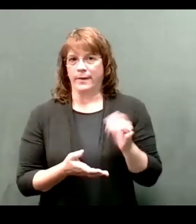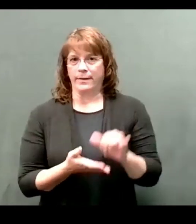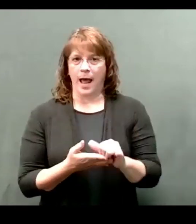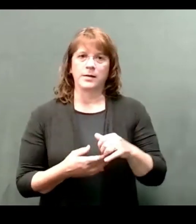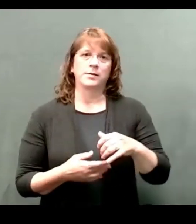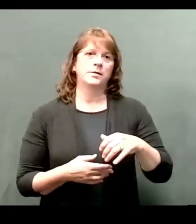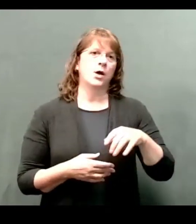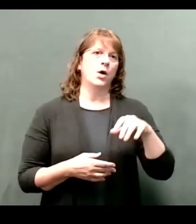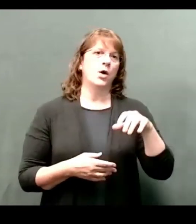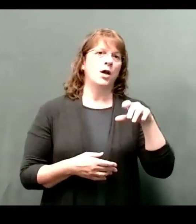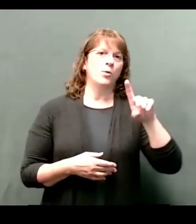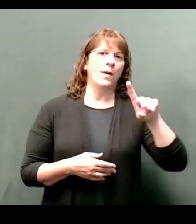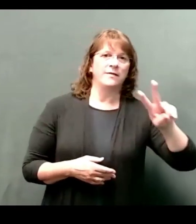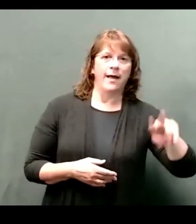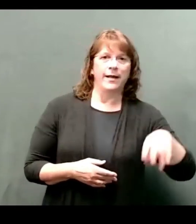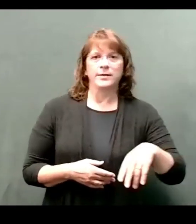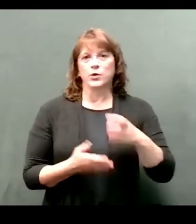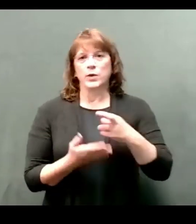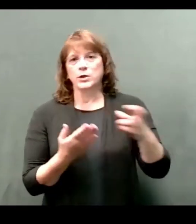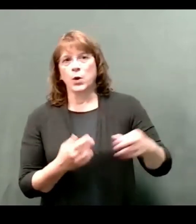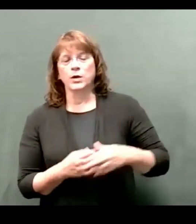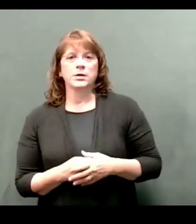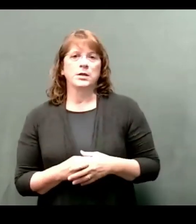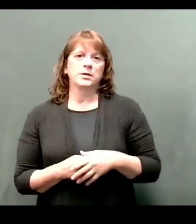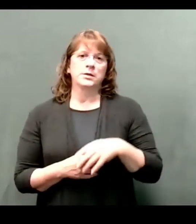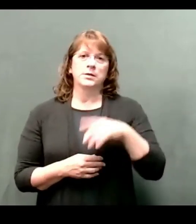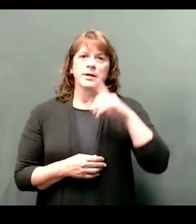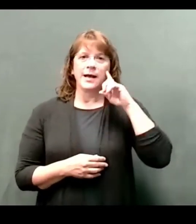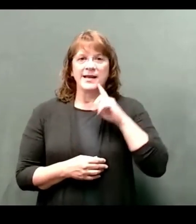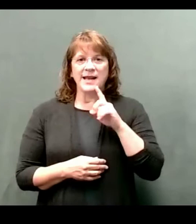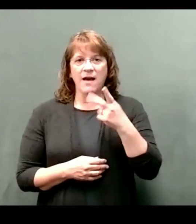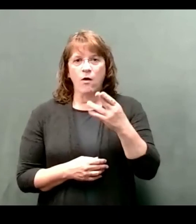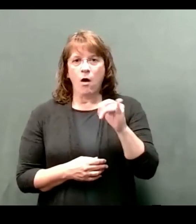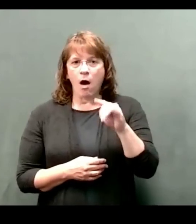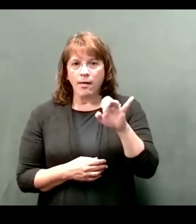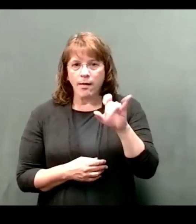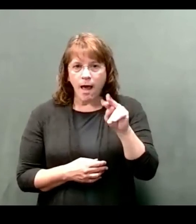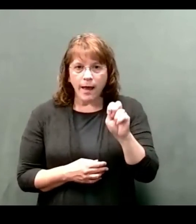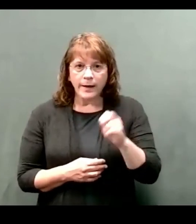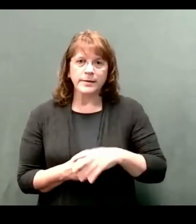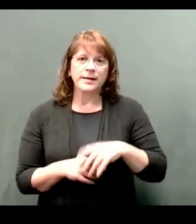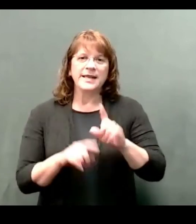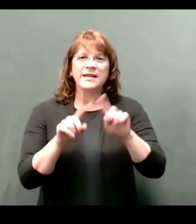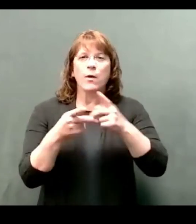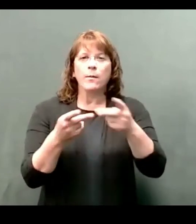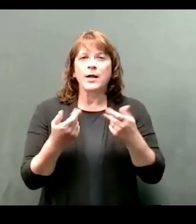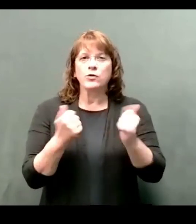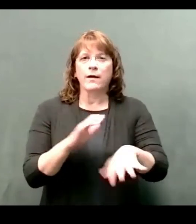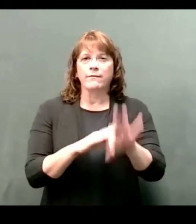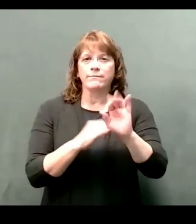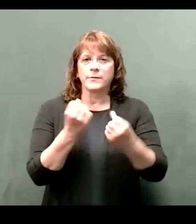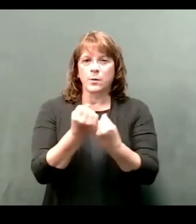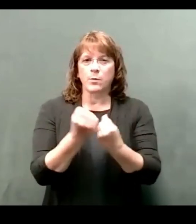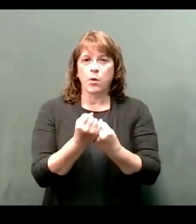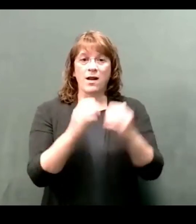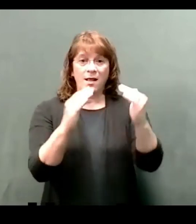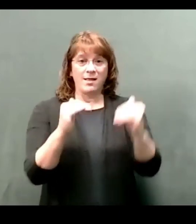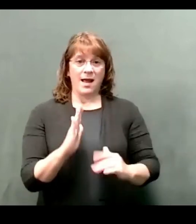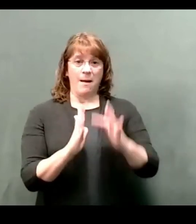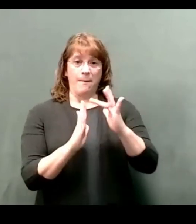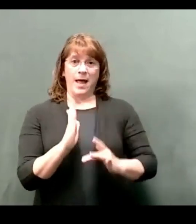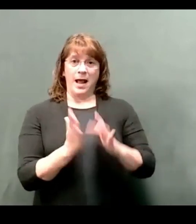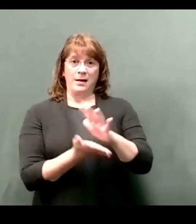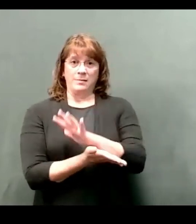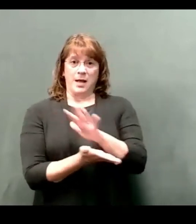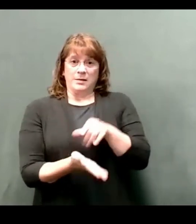like domestic and sexual violence resources, trans lifeline, deaf hotline, different places that we tried to seek support. And then we left a blank space down here